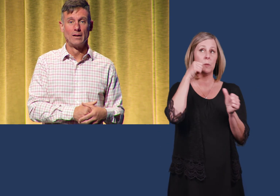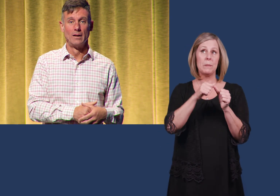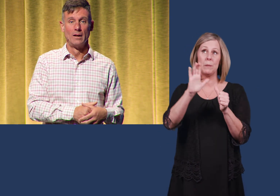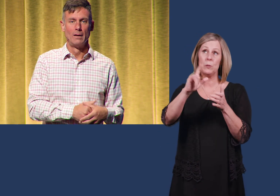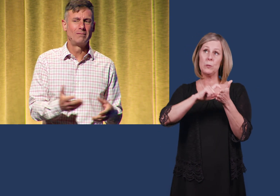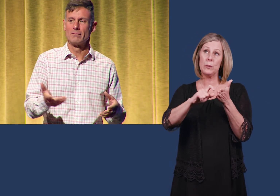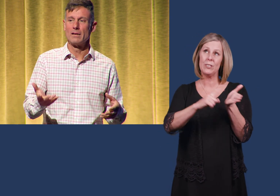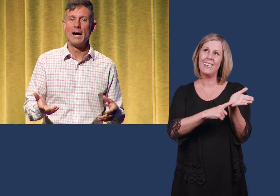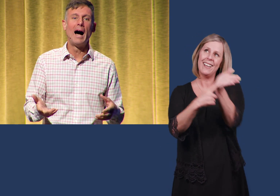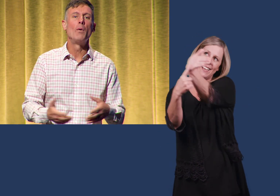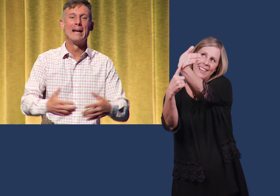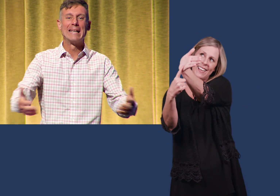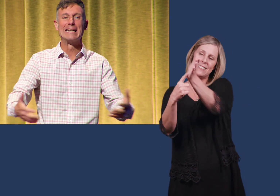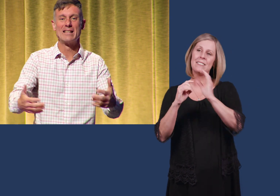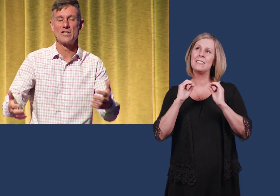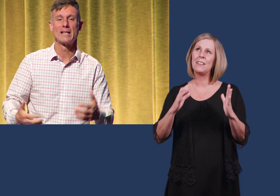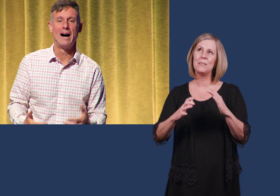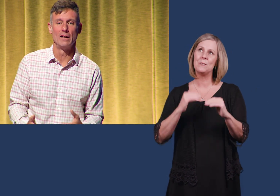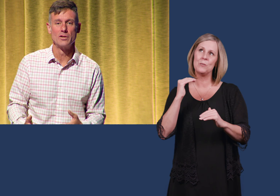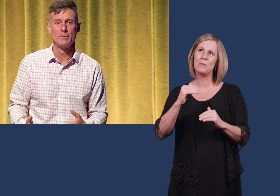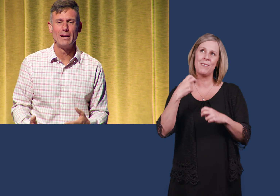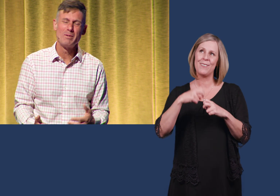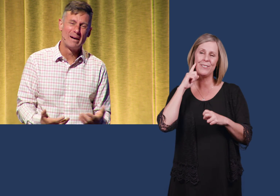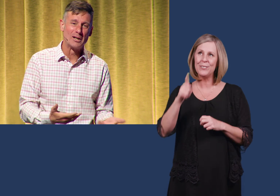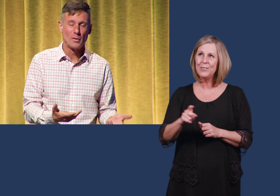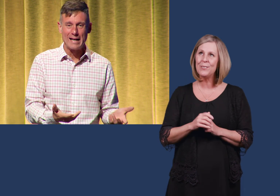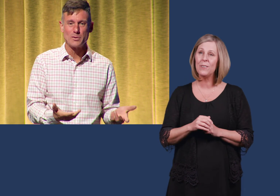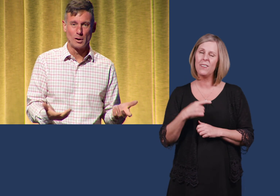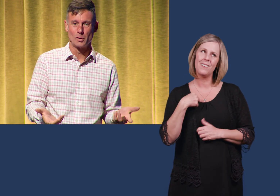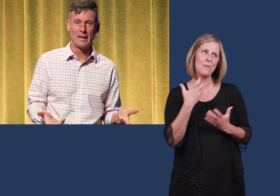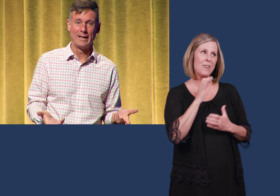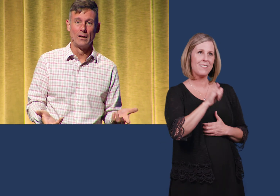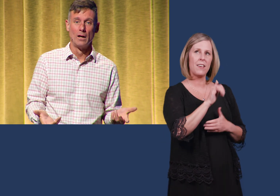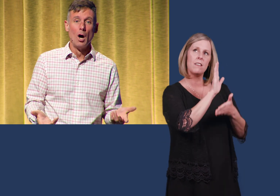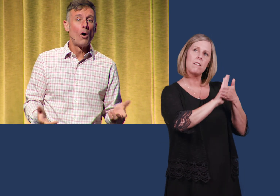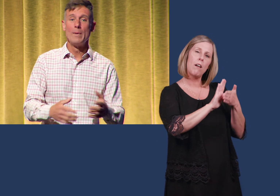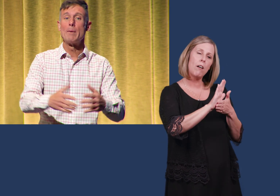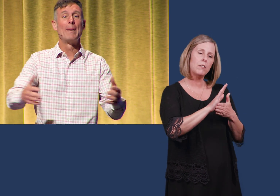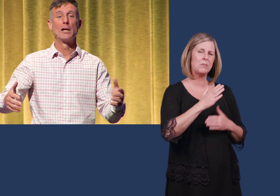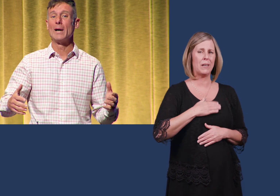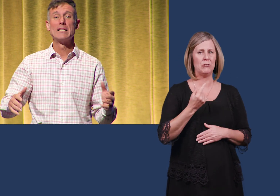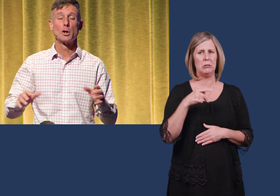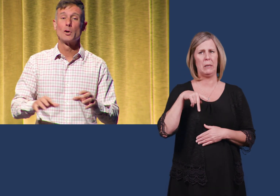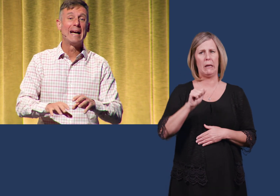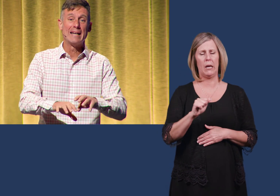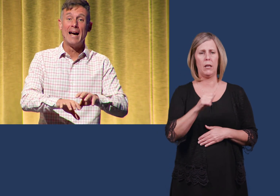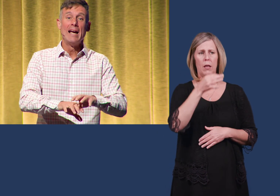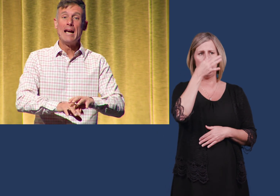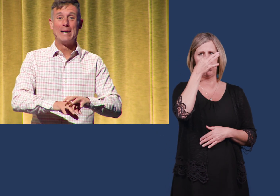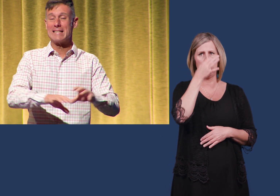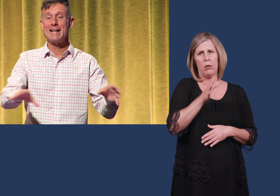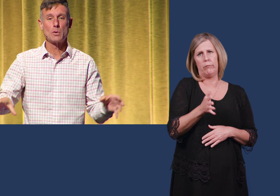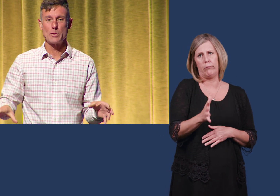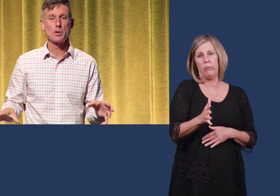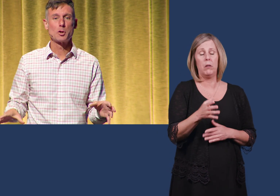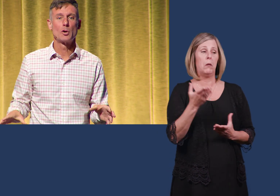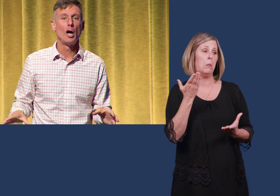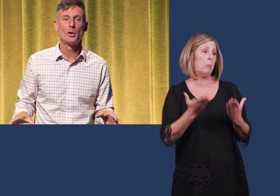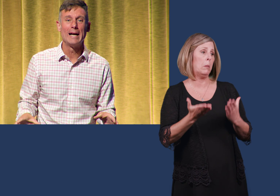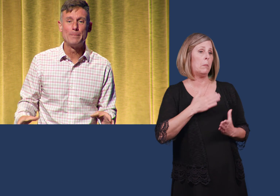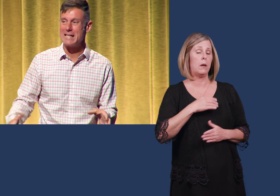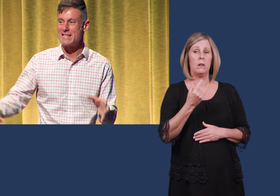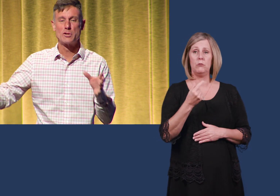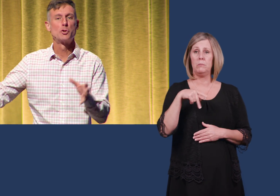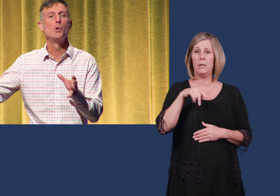it. I want to get into this college, and maybe my grades aren't great. Or maybe my grades are great and my test scores